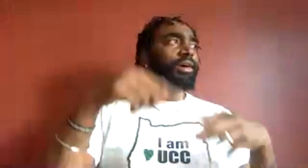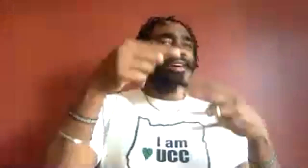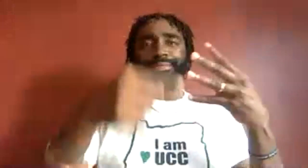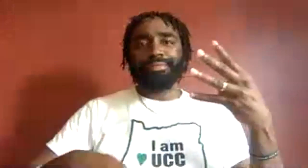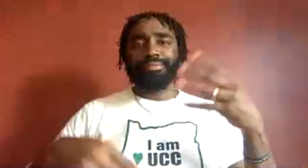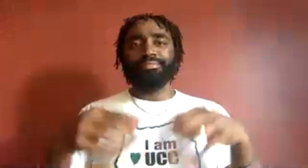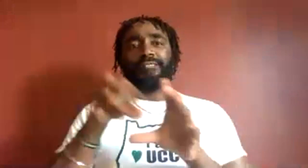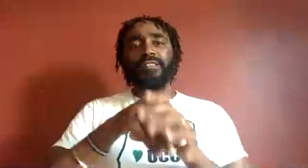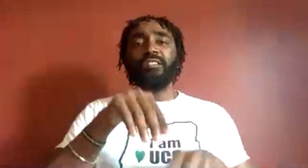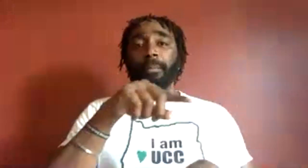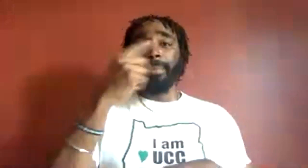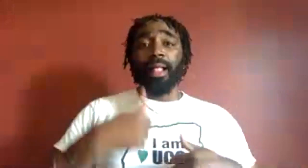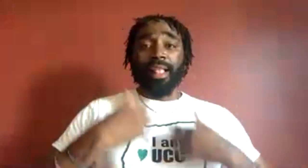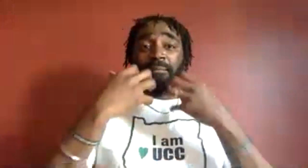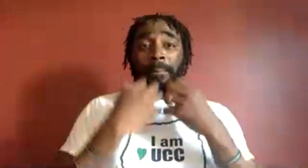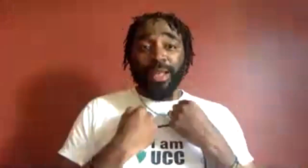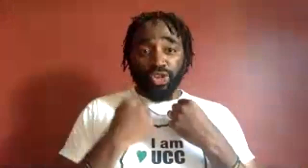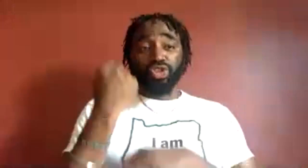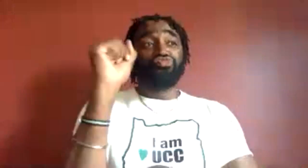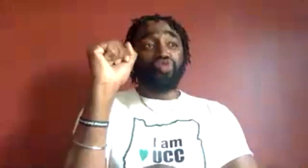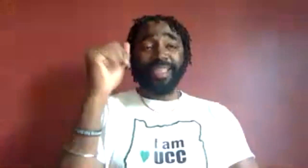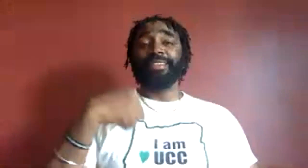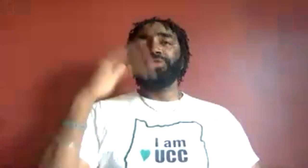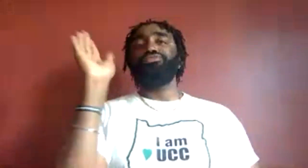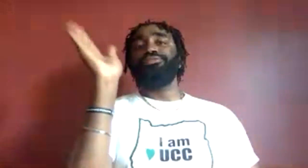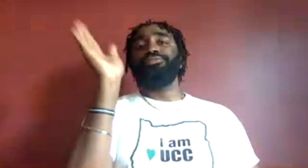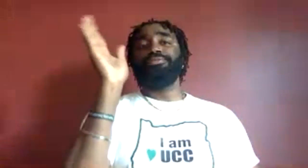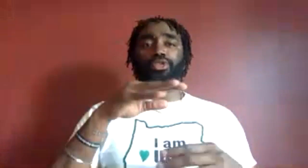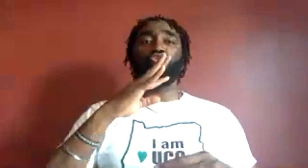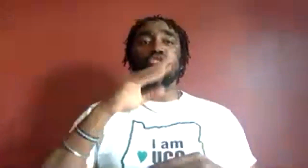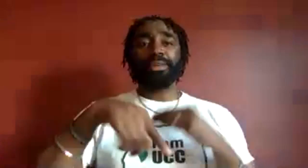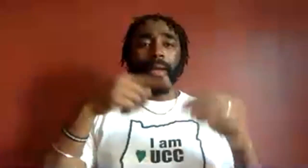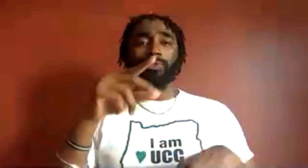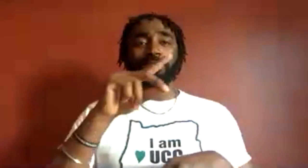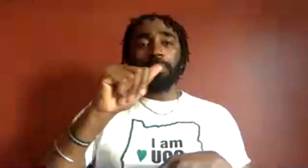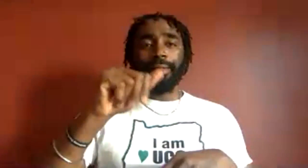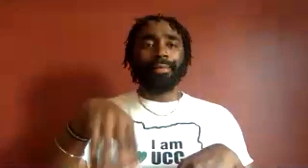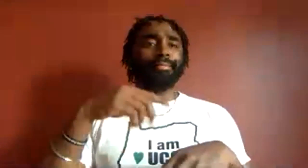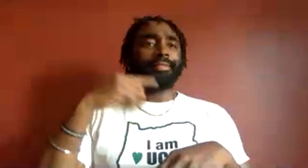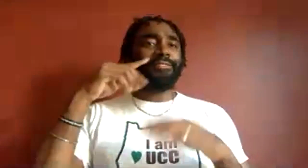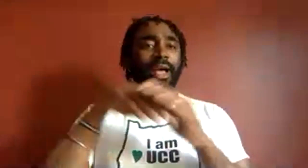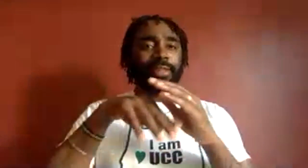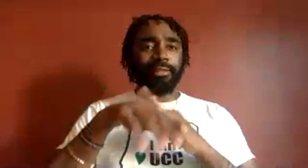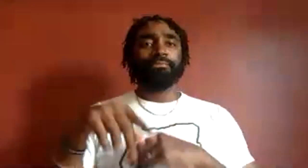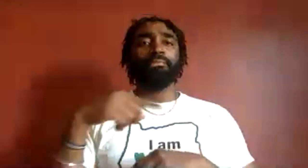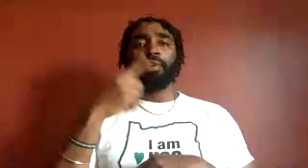passing laws, a whole host of things. And so for Black Lives Matter and the protests, doing speeches there about disability, talking